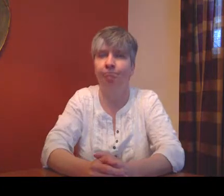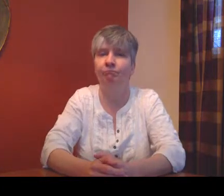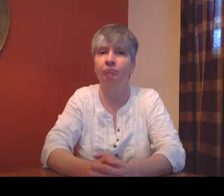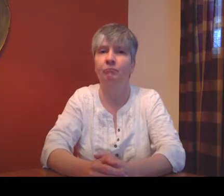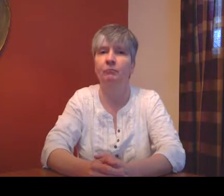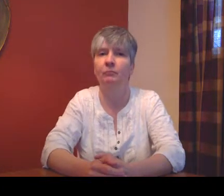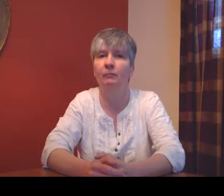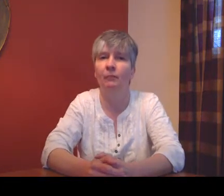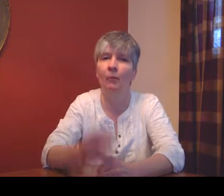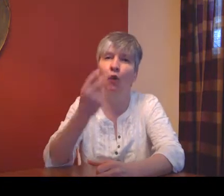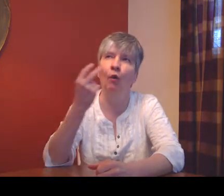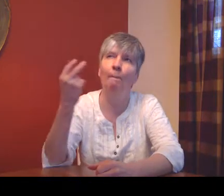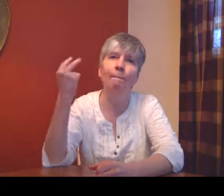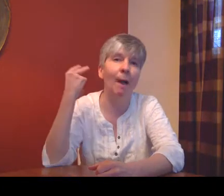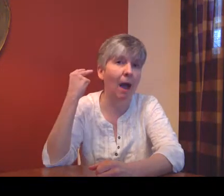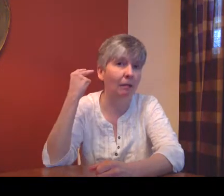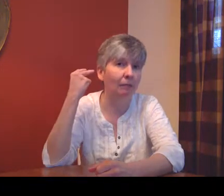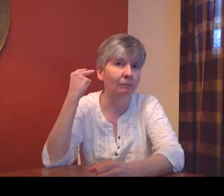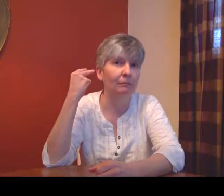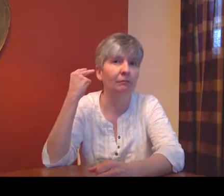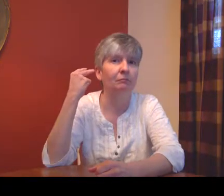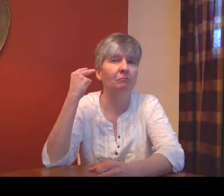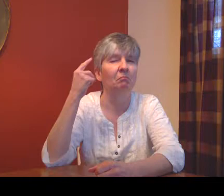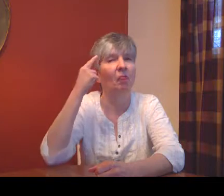What about yourself? Look back,